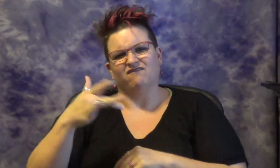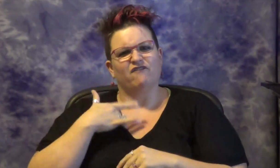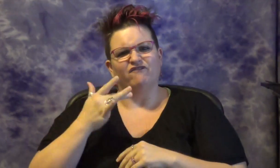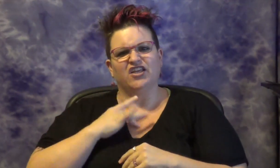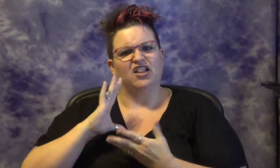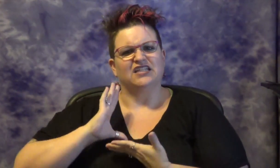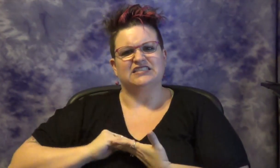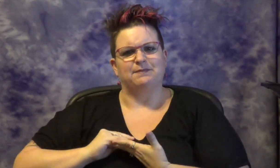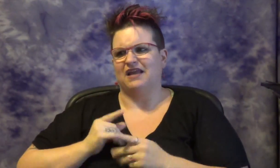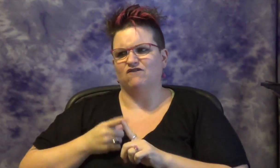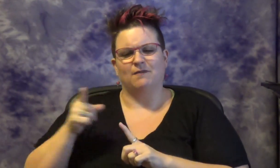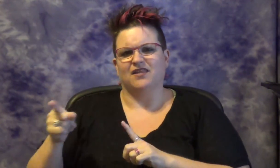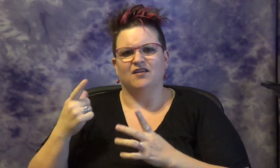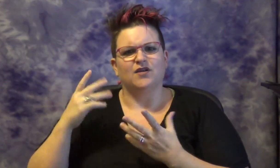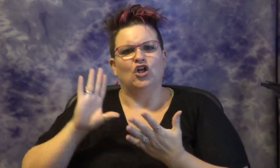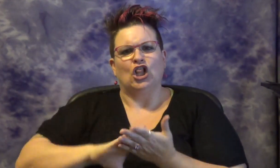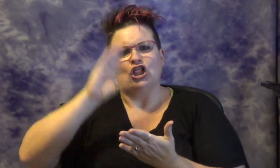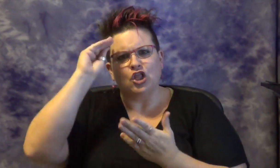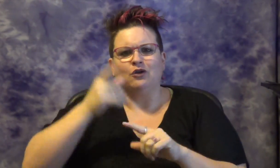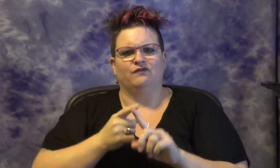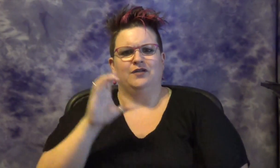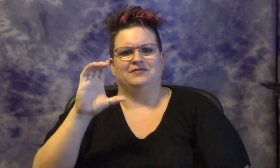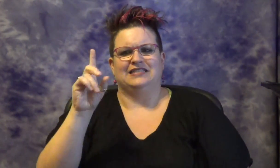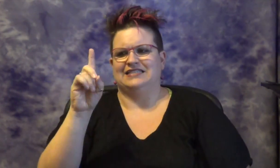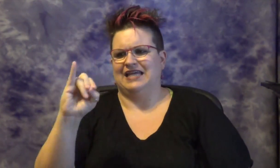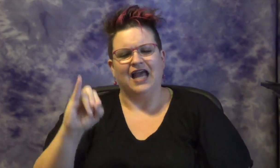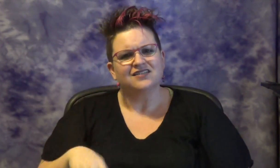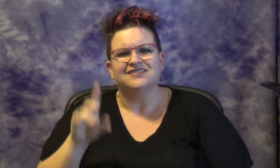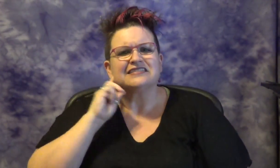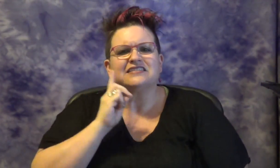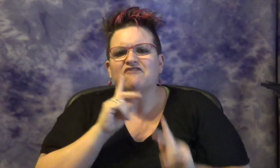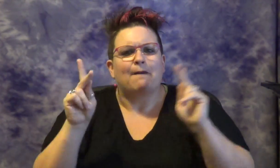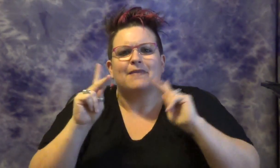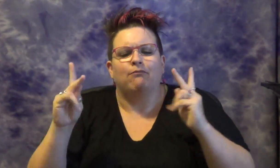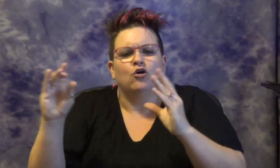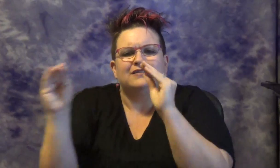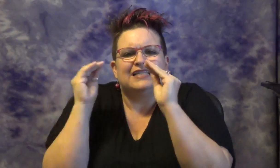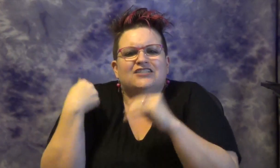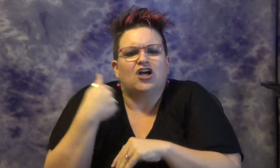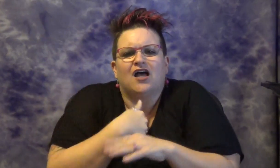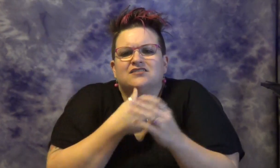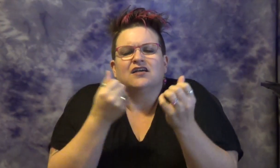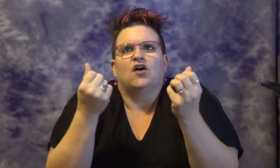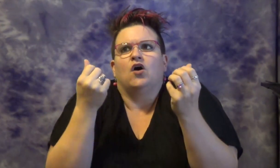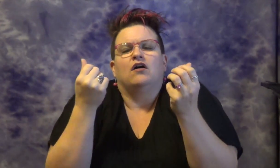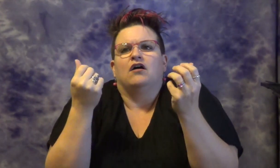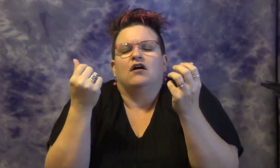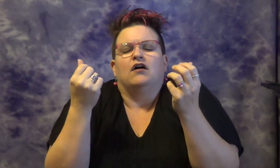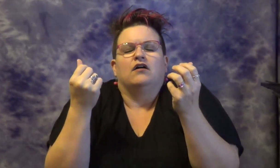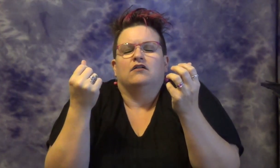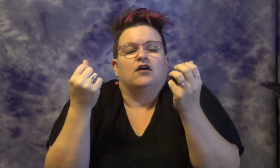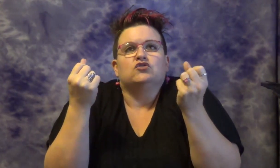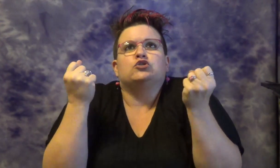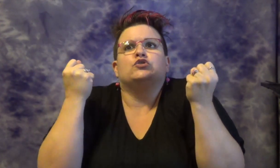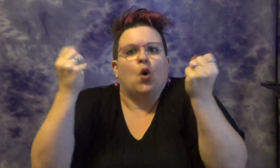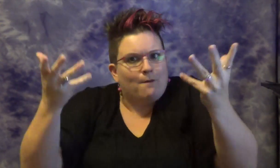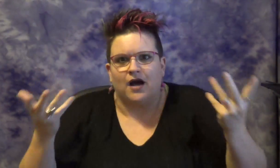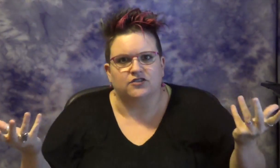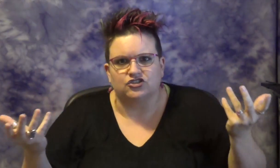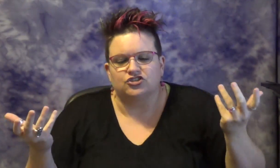the communication and never feel intimidated from them. Learn from the CDIs. Deaf people teach us, they teach